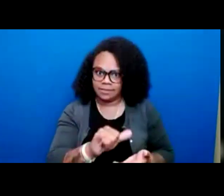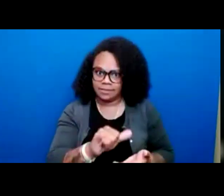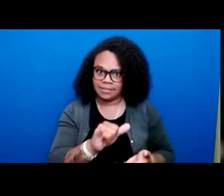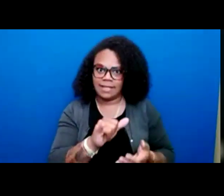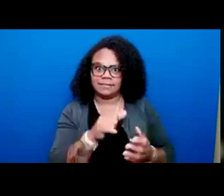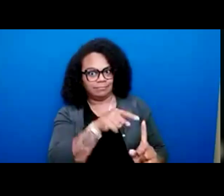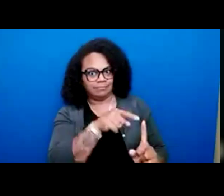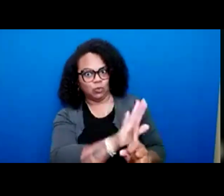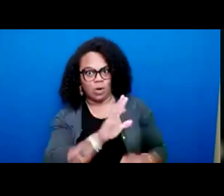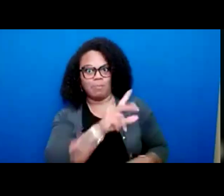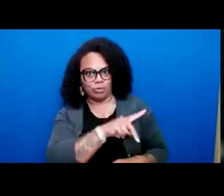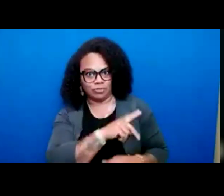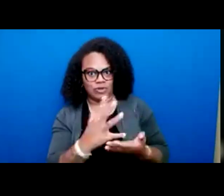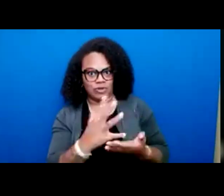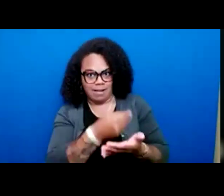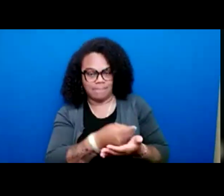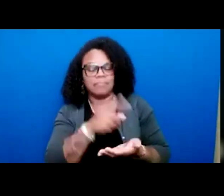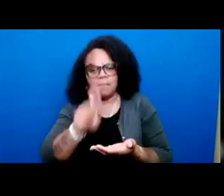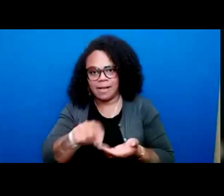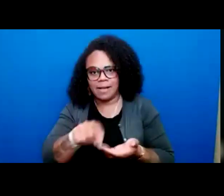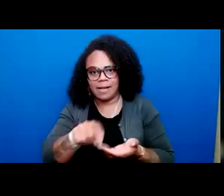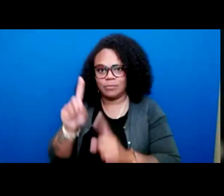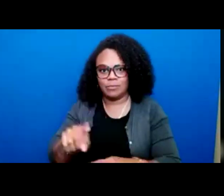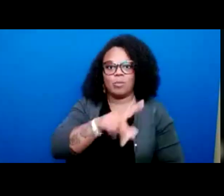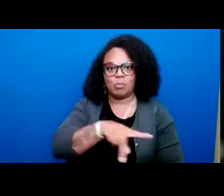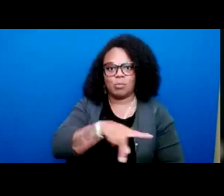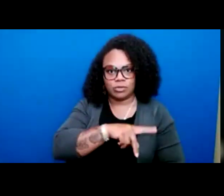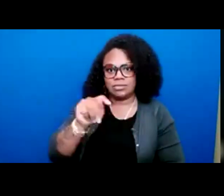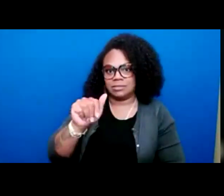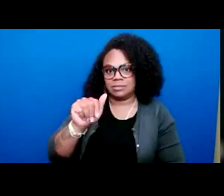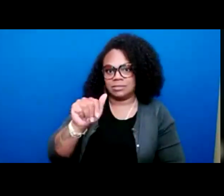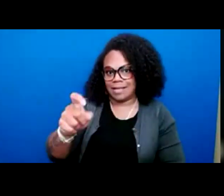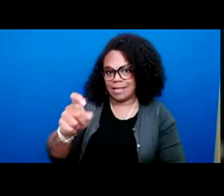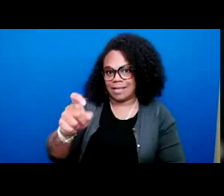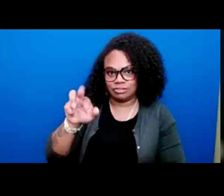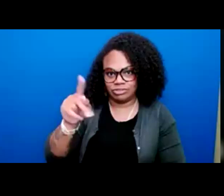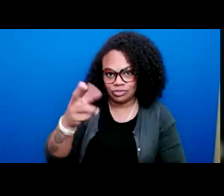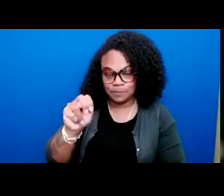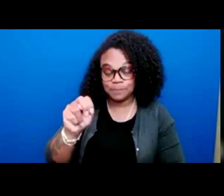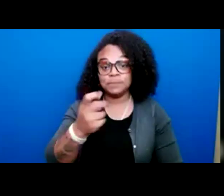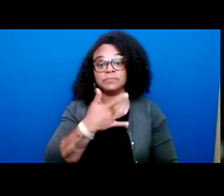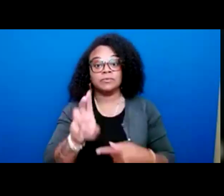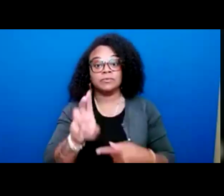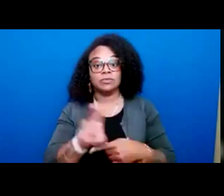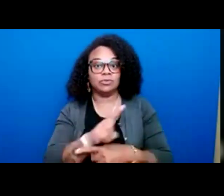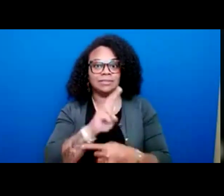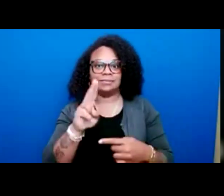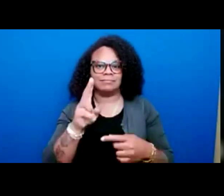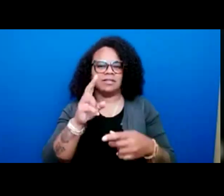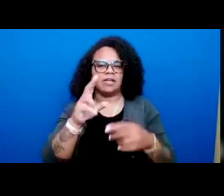is reported directly on their personal tax return. And it's usually using what's called a Schedule